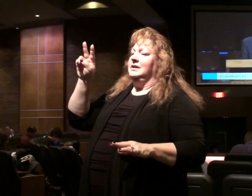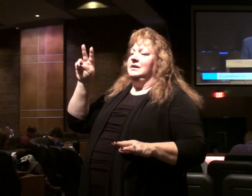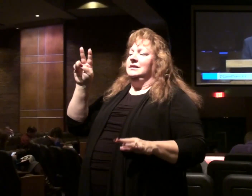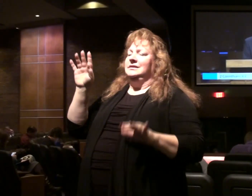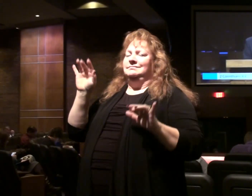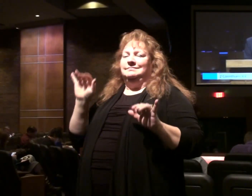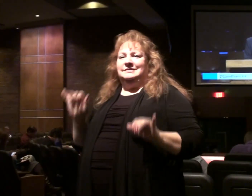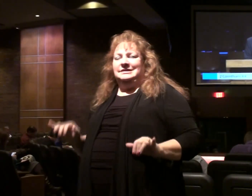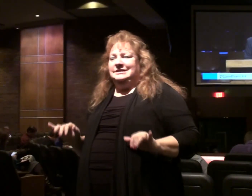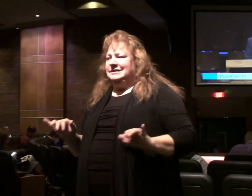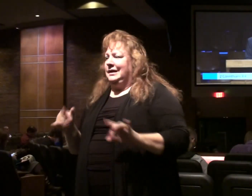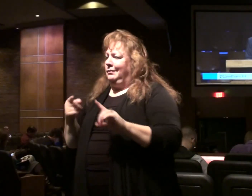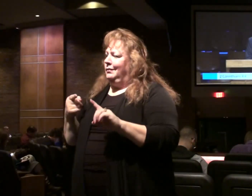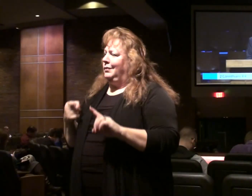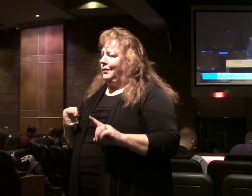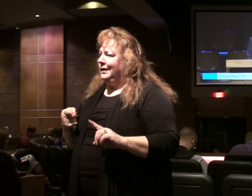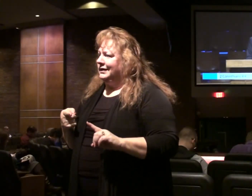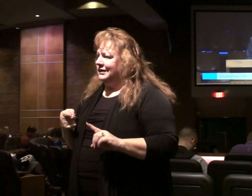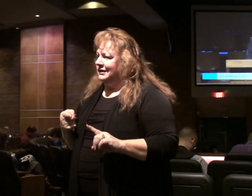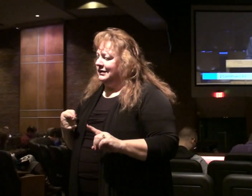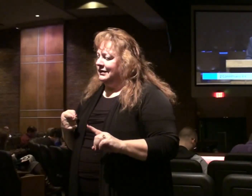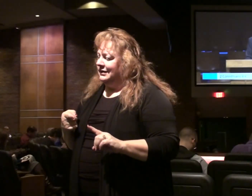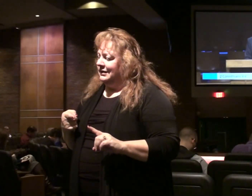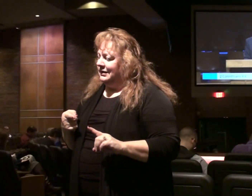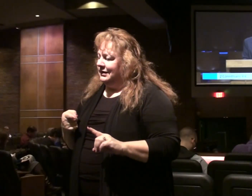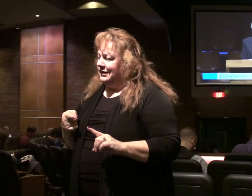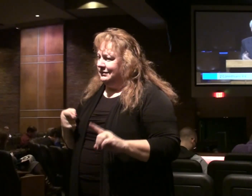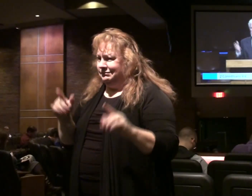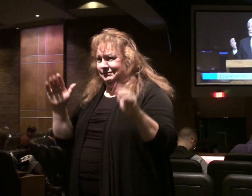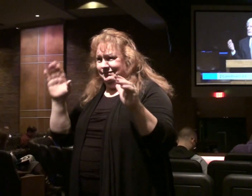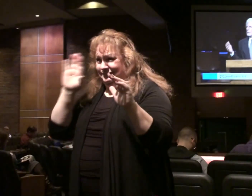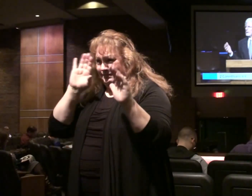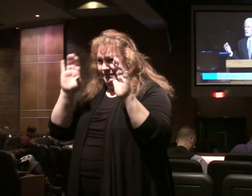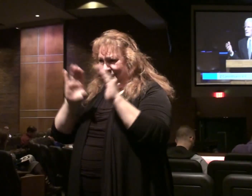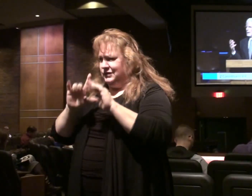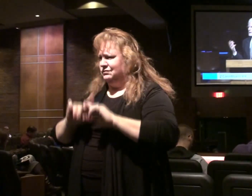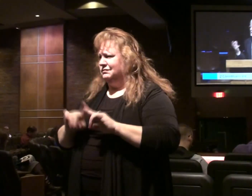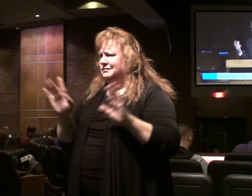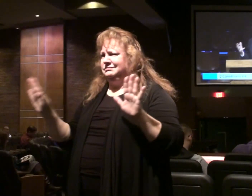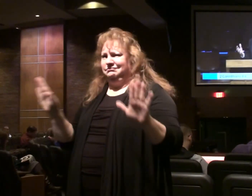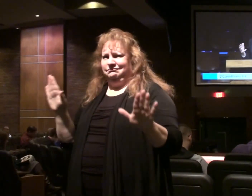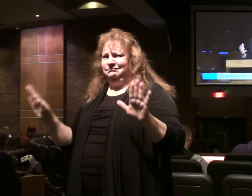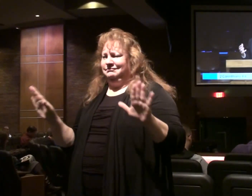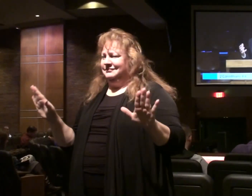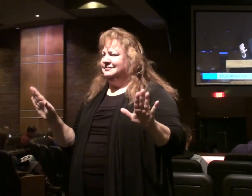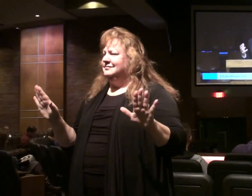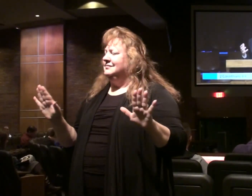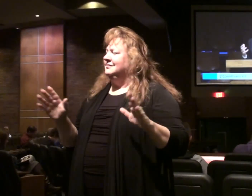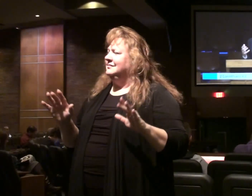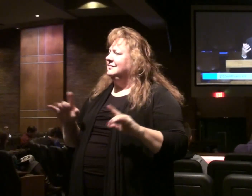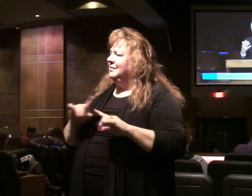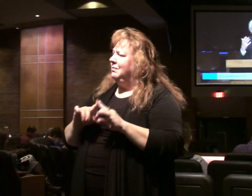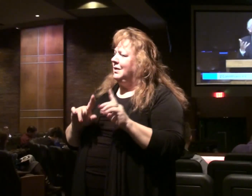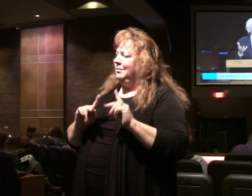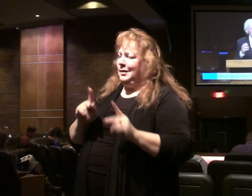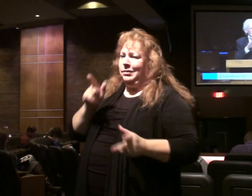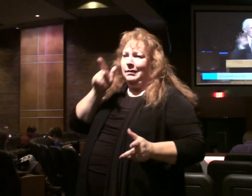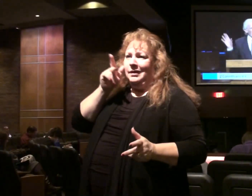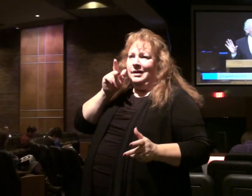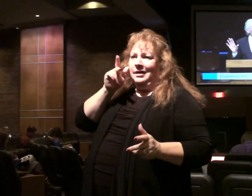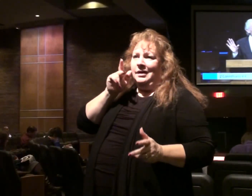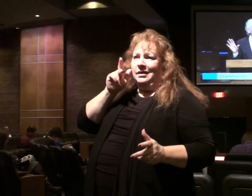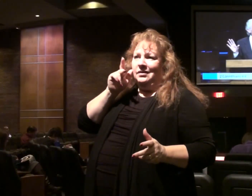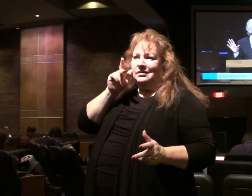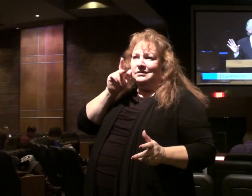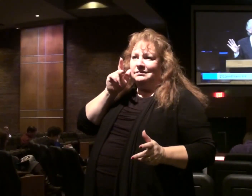Same point, but a different metaphor, different picture. But people hearing the word of